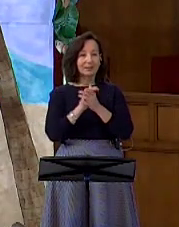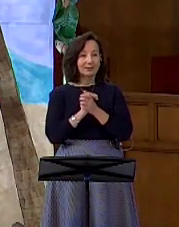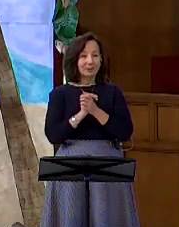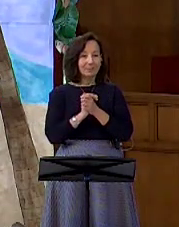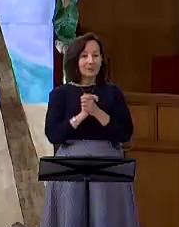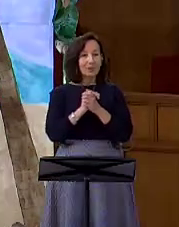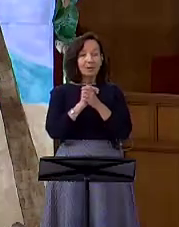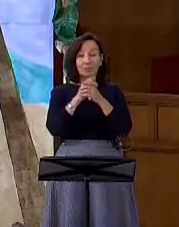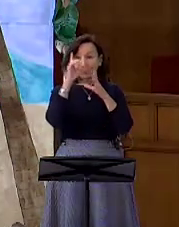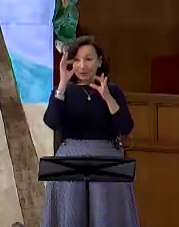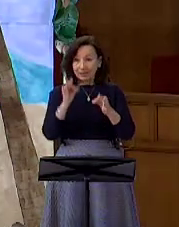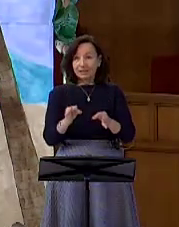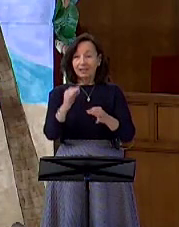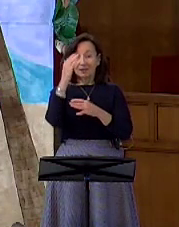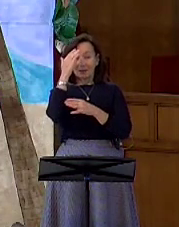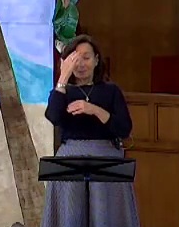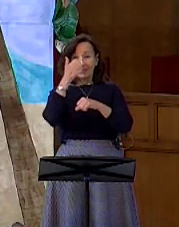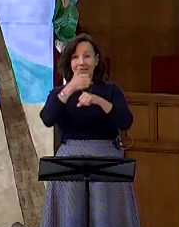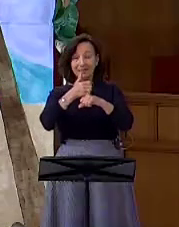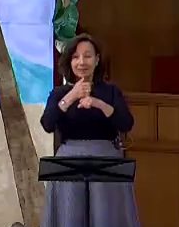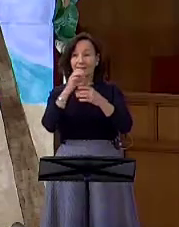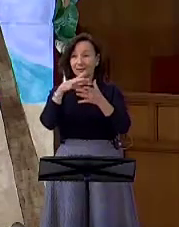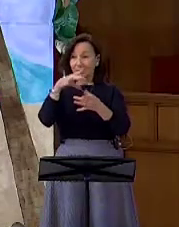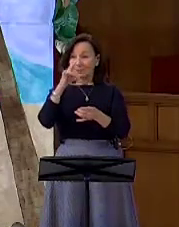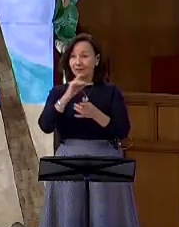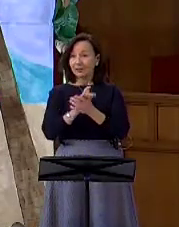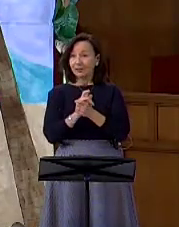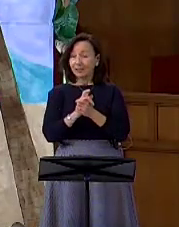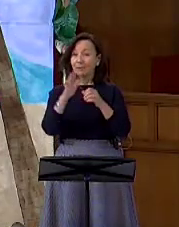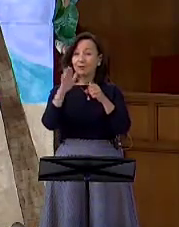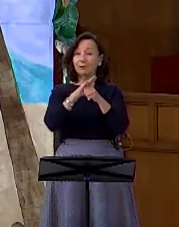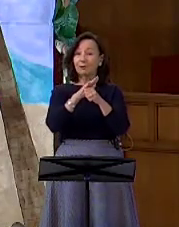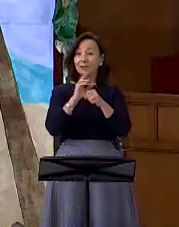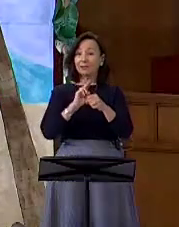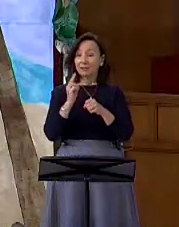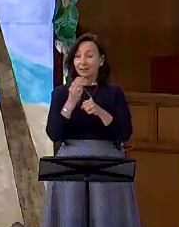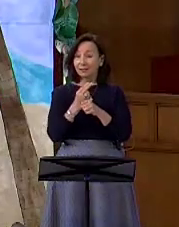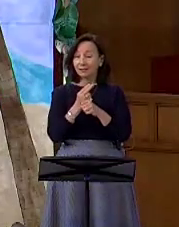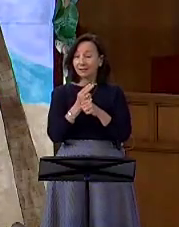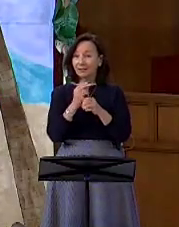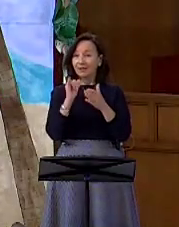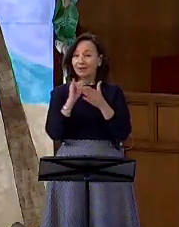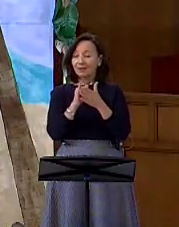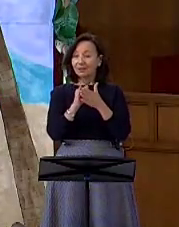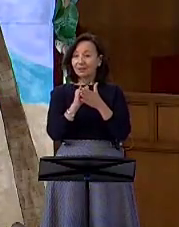we choose a mindset of the Spirit, it will fill us to the point that there will be